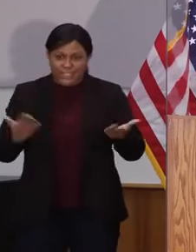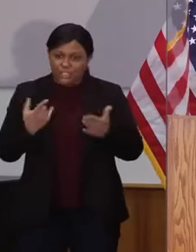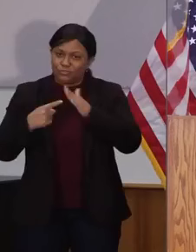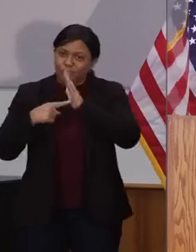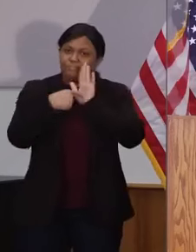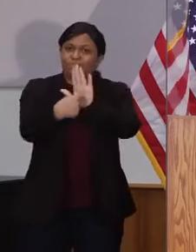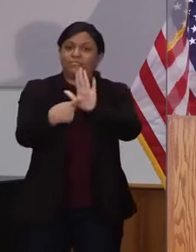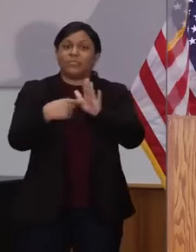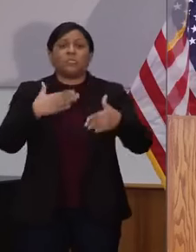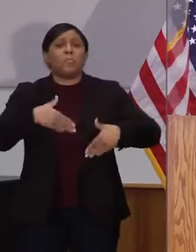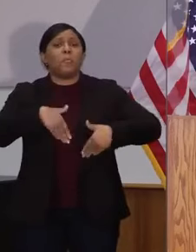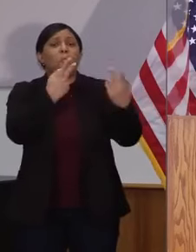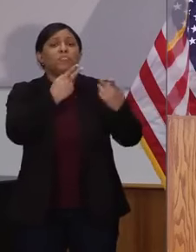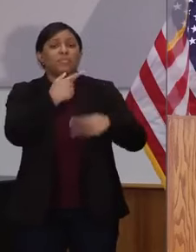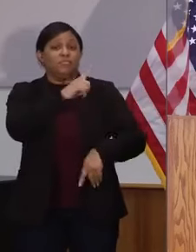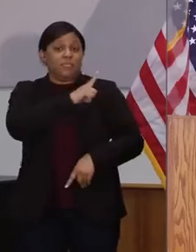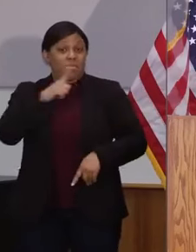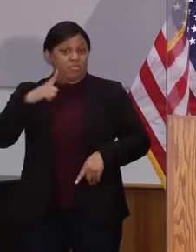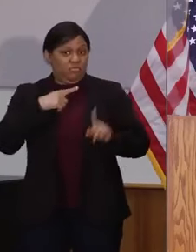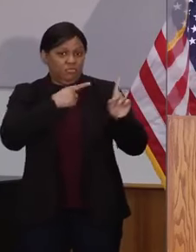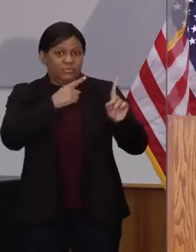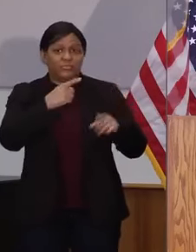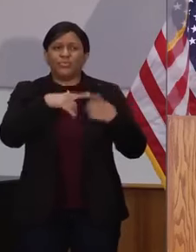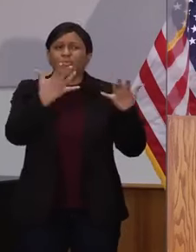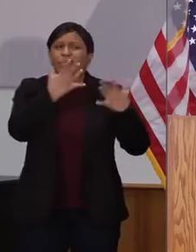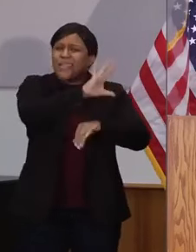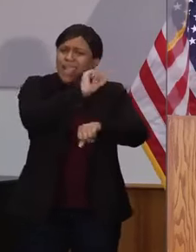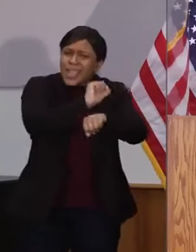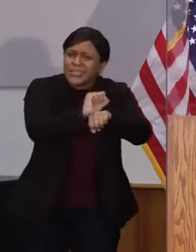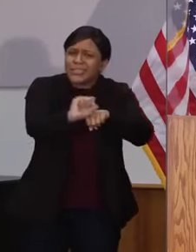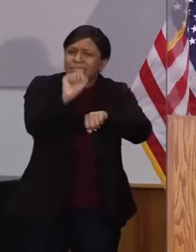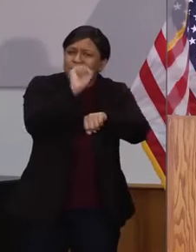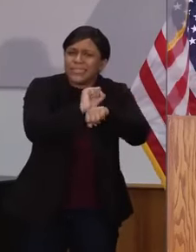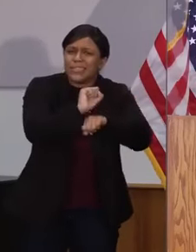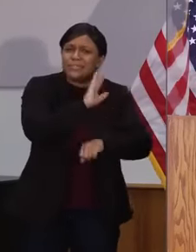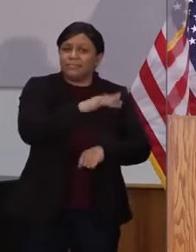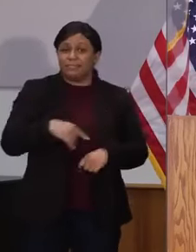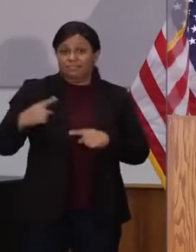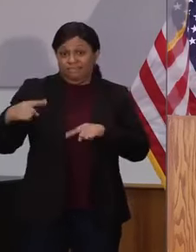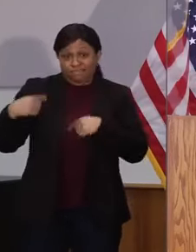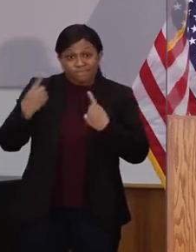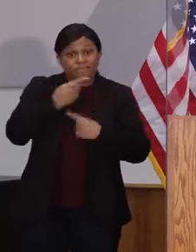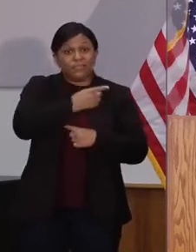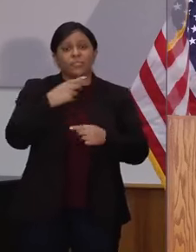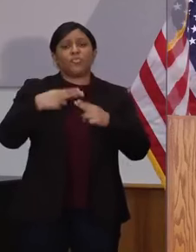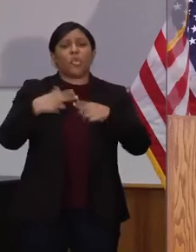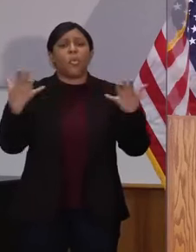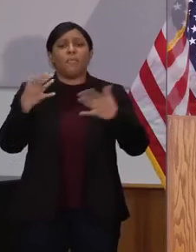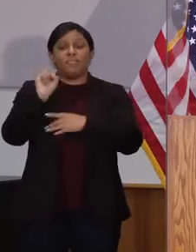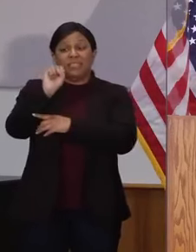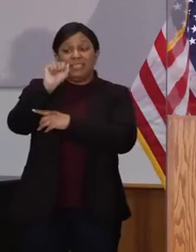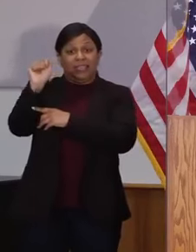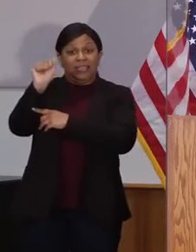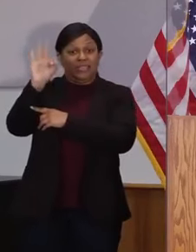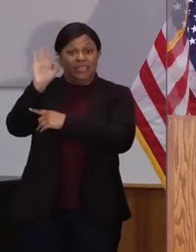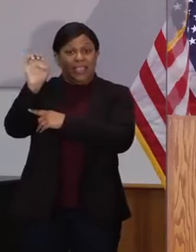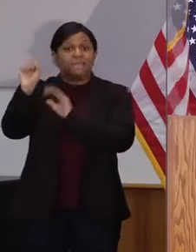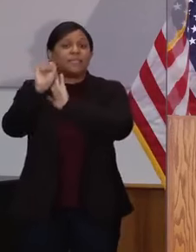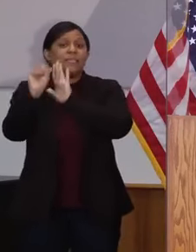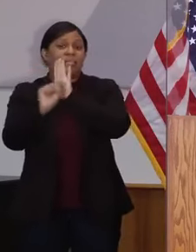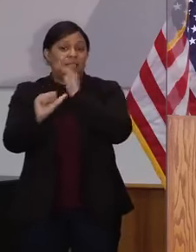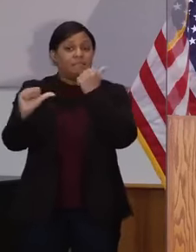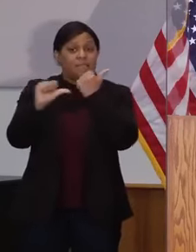the legislature to work on for a while now. It's called the SAFE account, State Aid for Emergencies. What